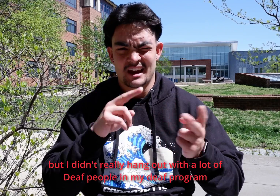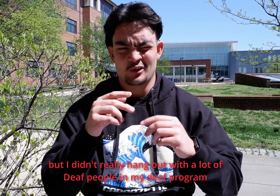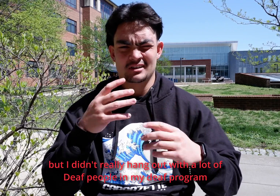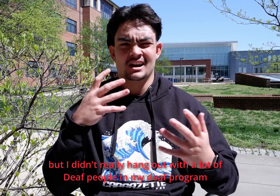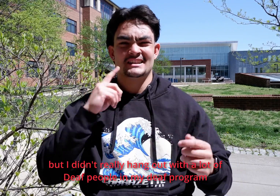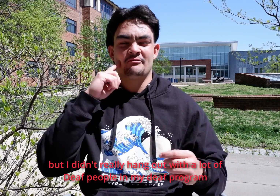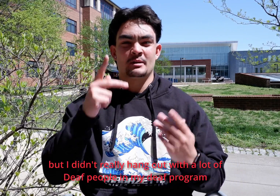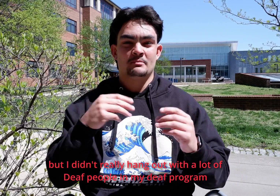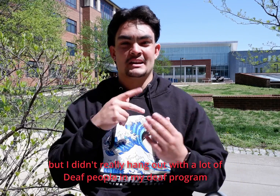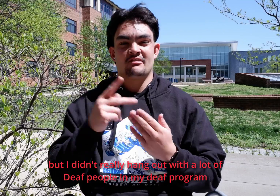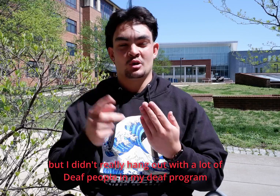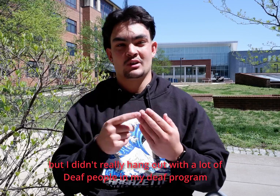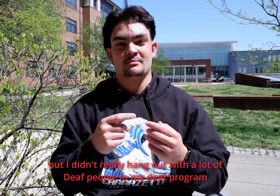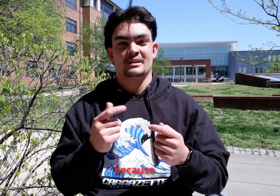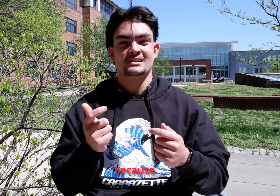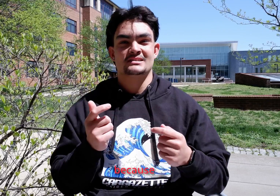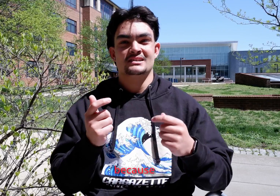hang out with a lot of deaf people in my deaf program because,